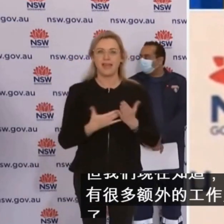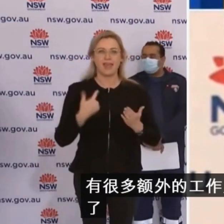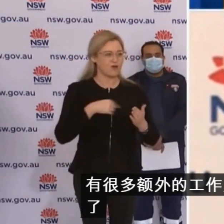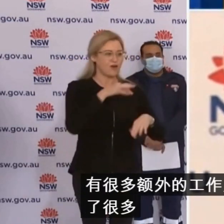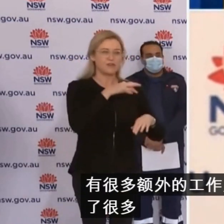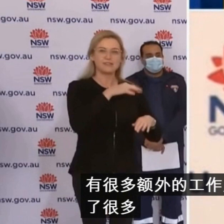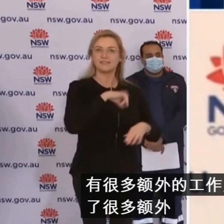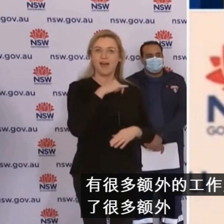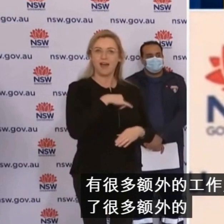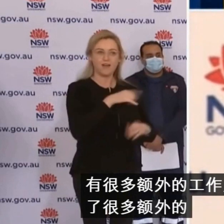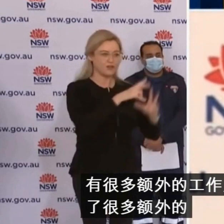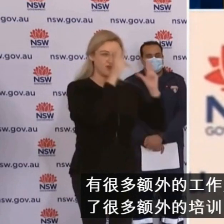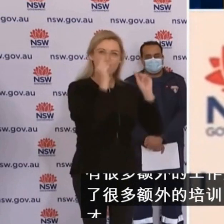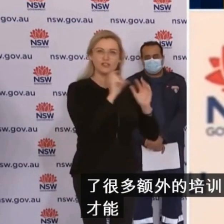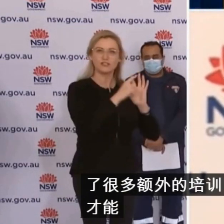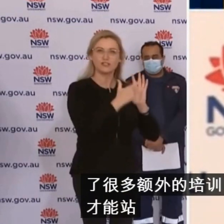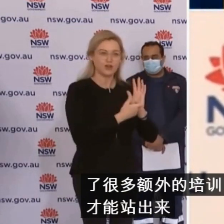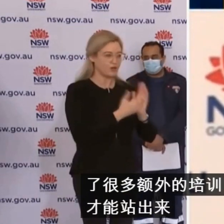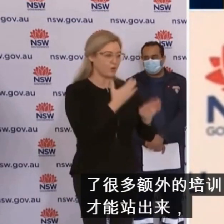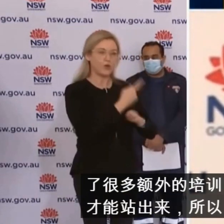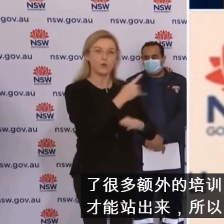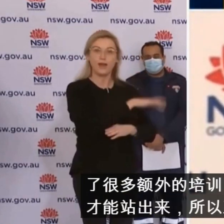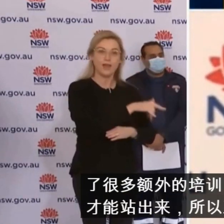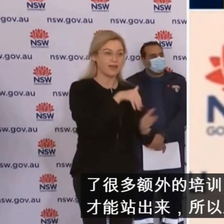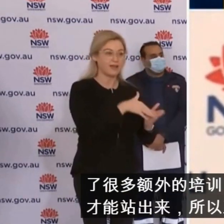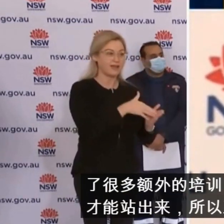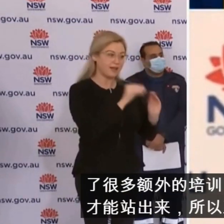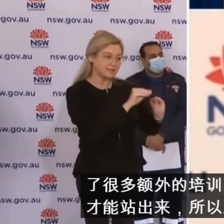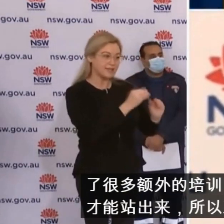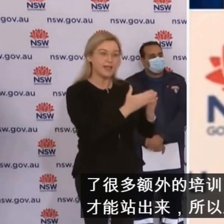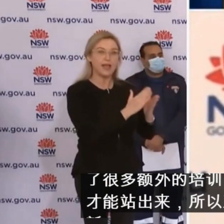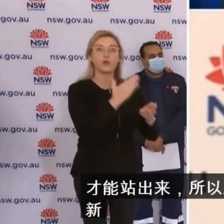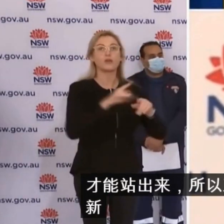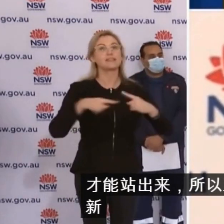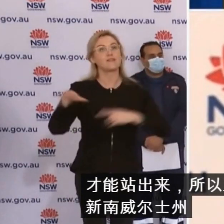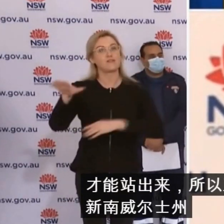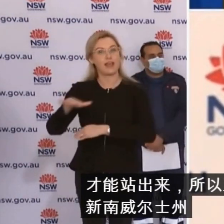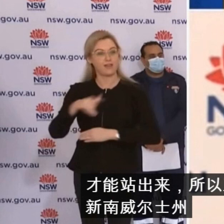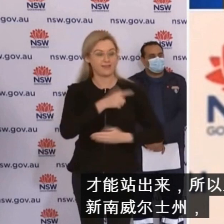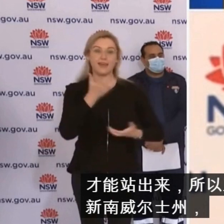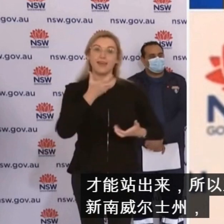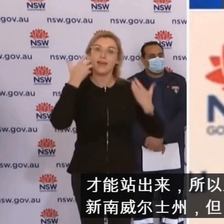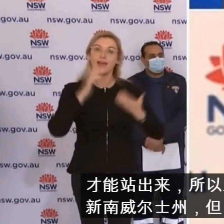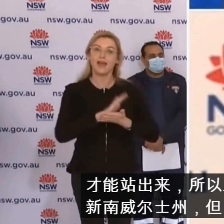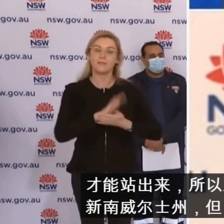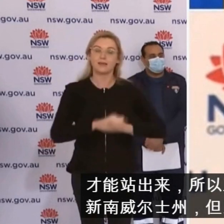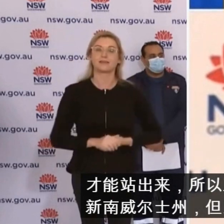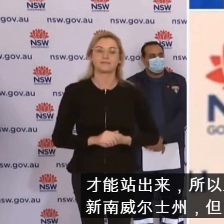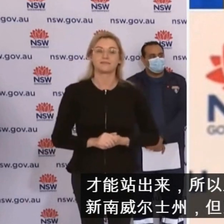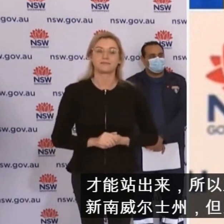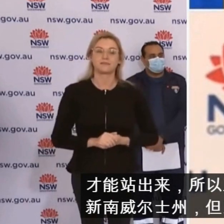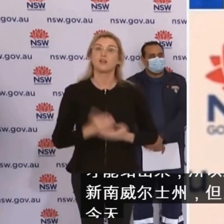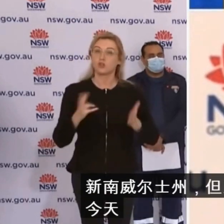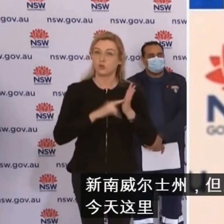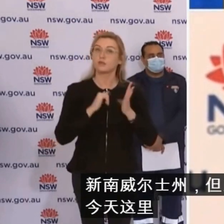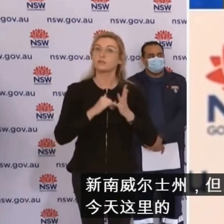who've got a lot of extra training to be able to step up. So the health system is ready in New South Wales, but as has been